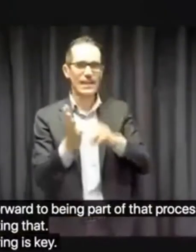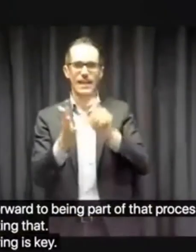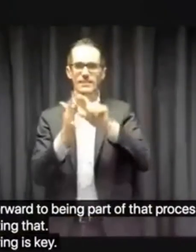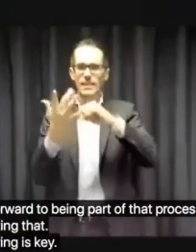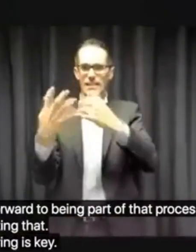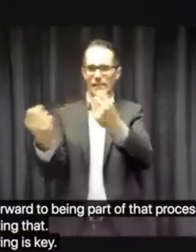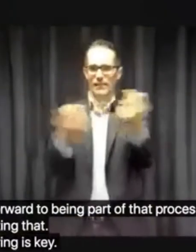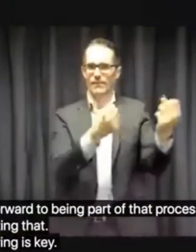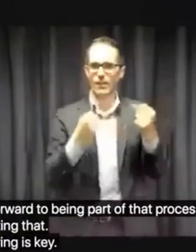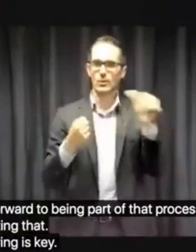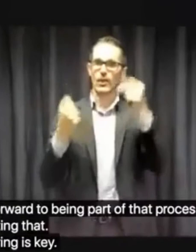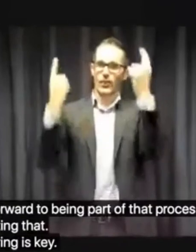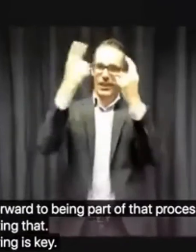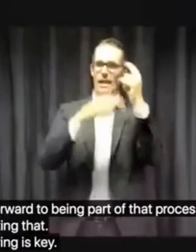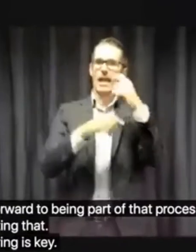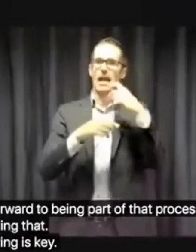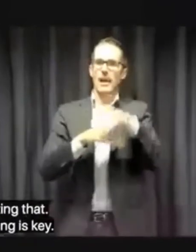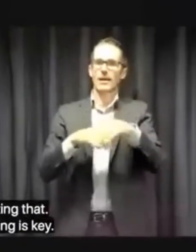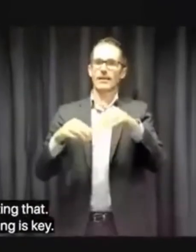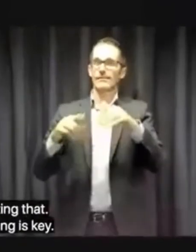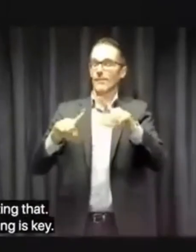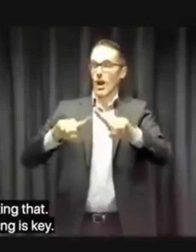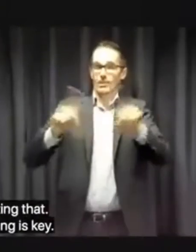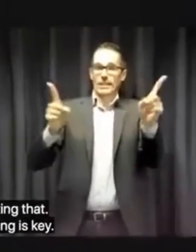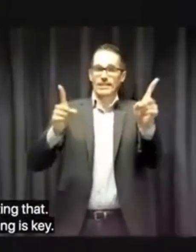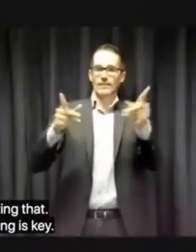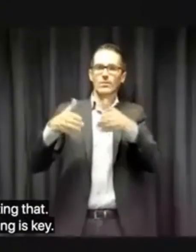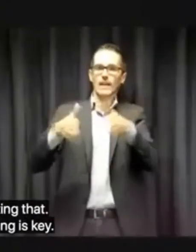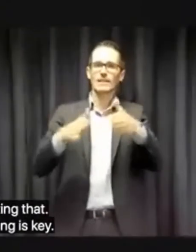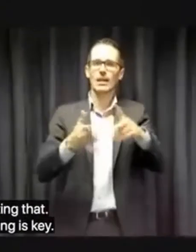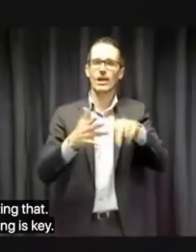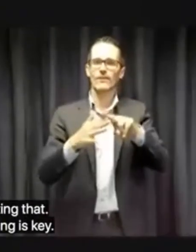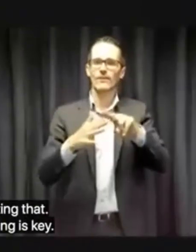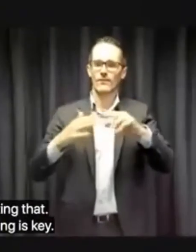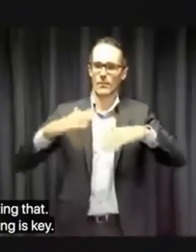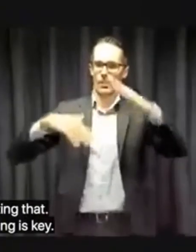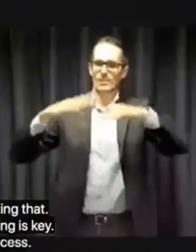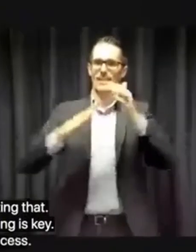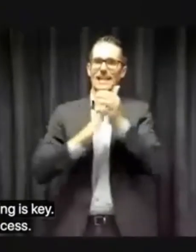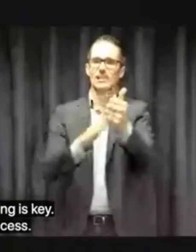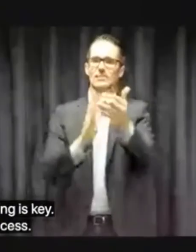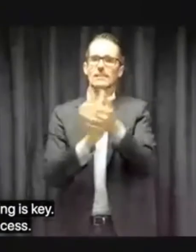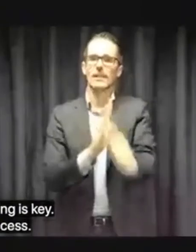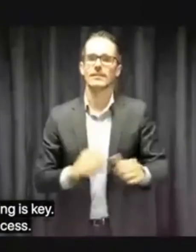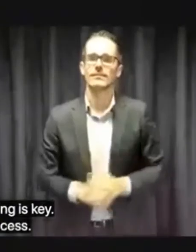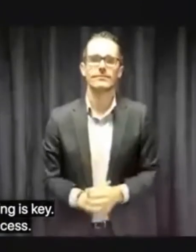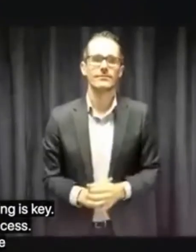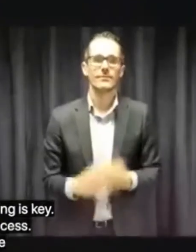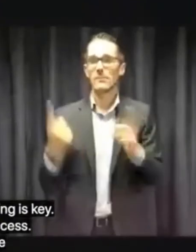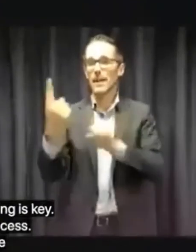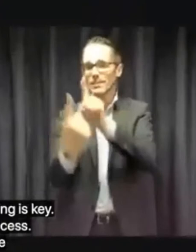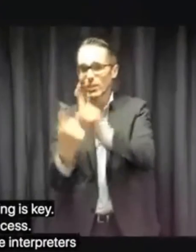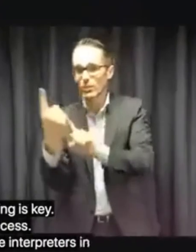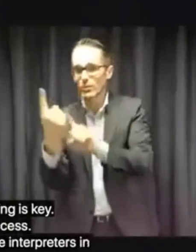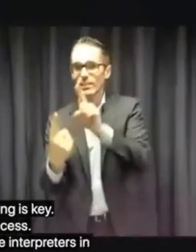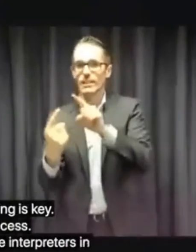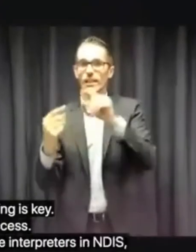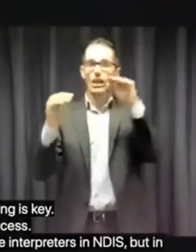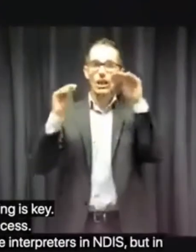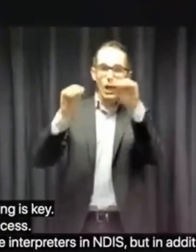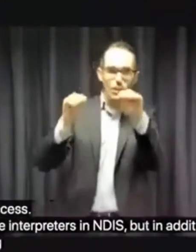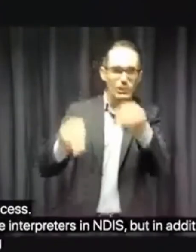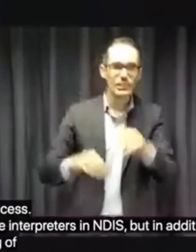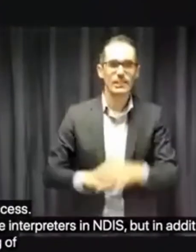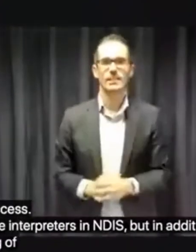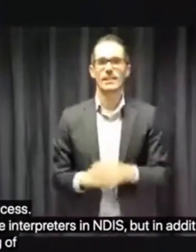that we have, the interpreters, the expert, in addition to that, you give alternative ways to develop leadership skills,